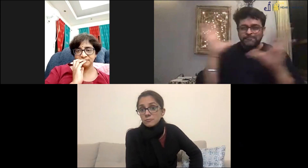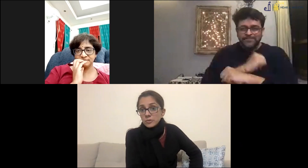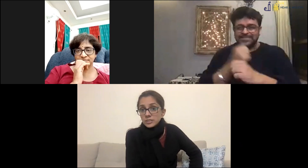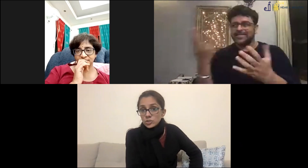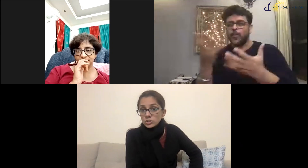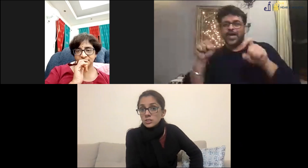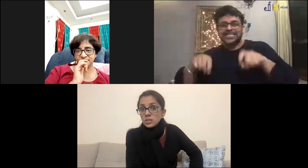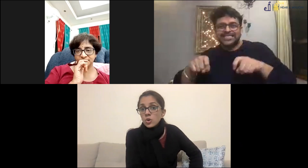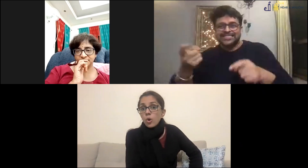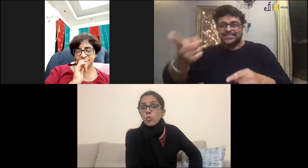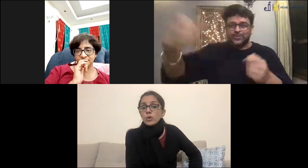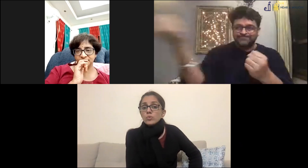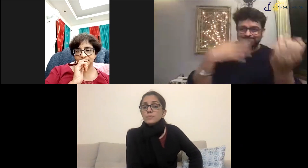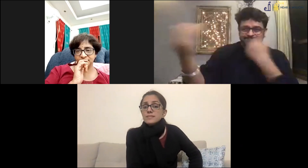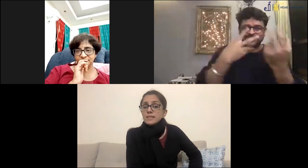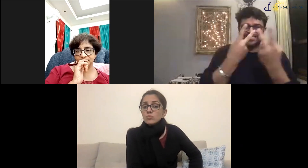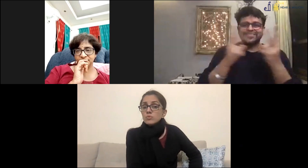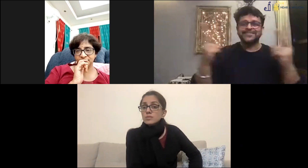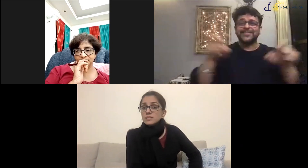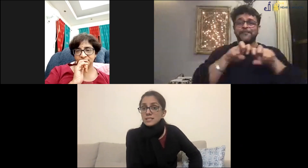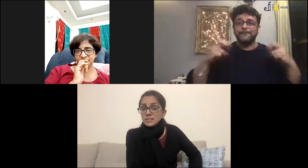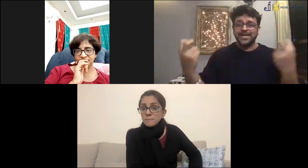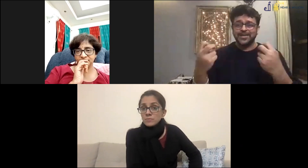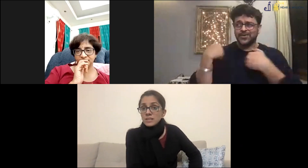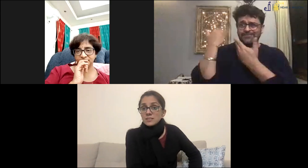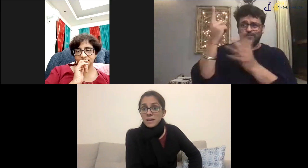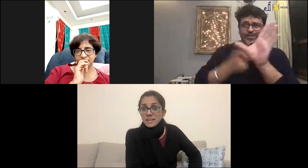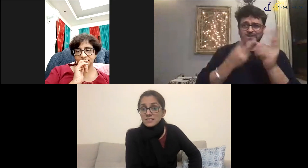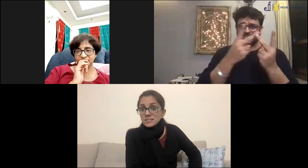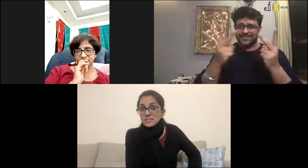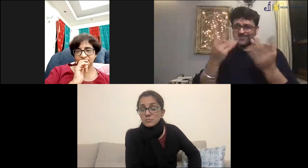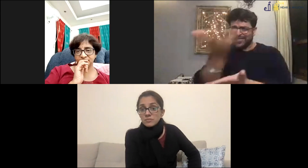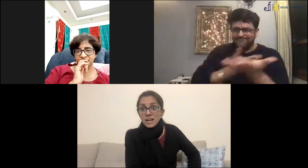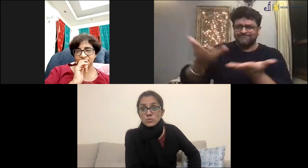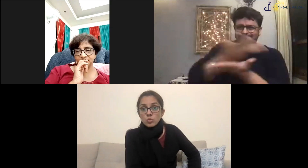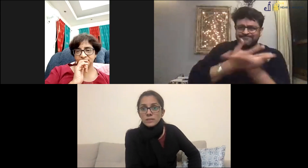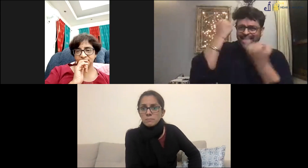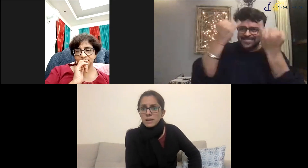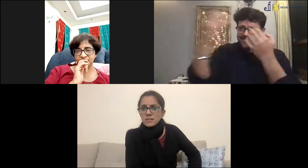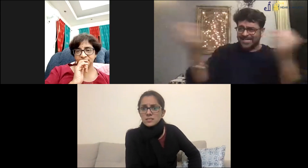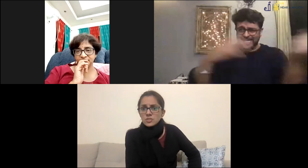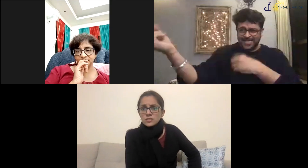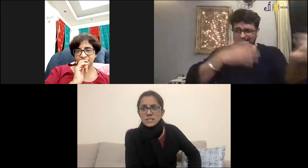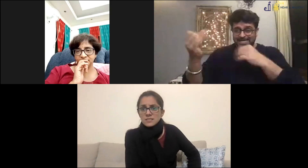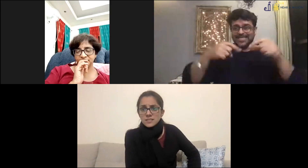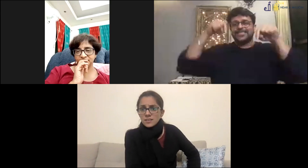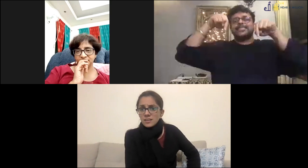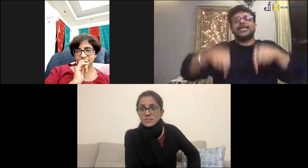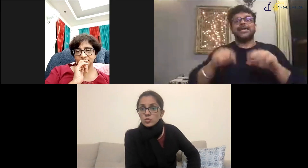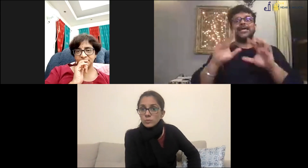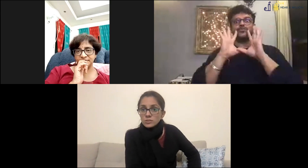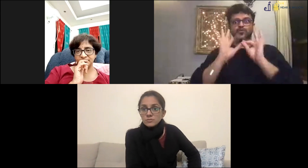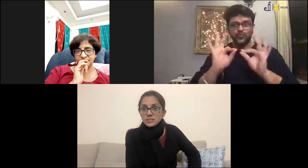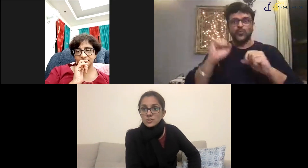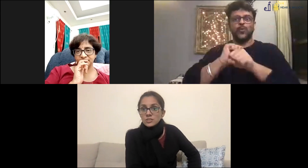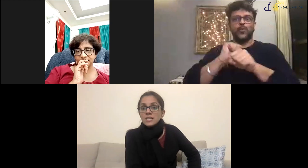building the foundation of what was missing, what was needed. The panels We've had so many panel discussions last year and